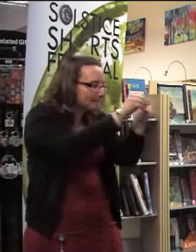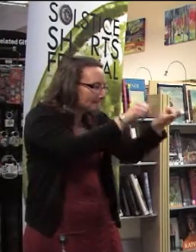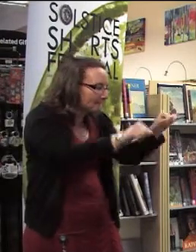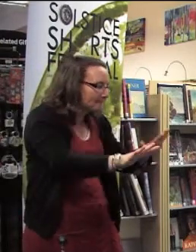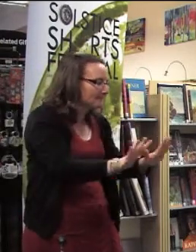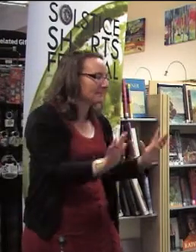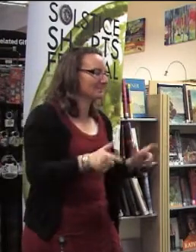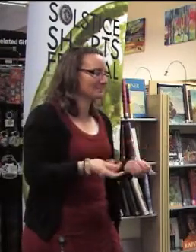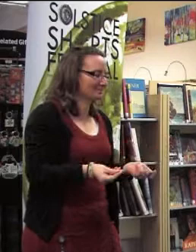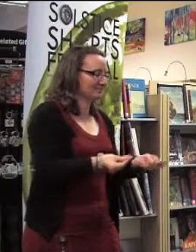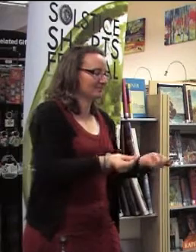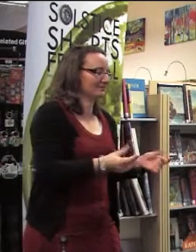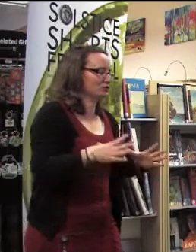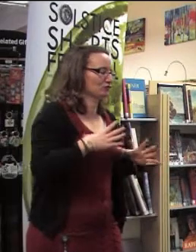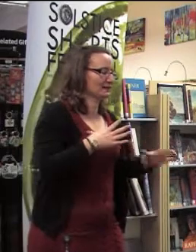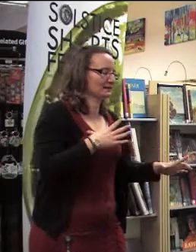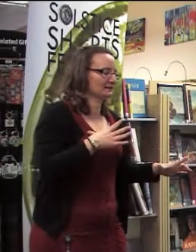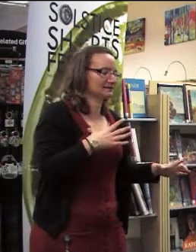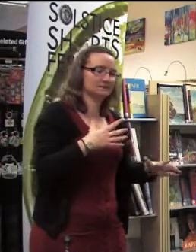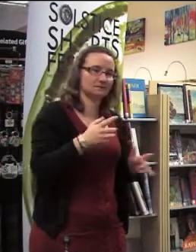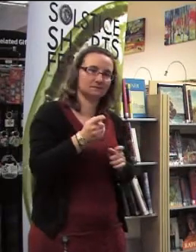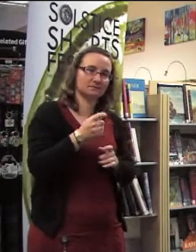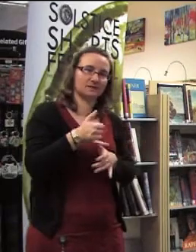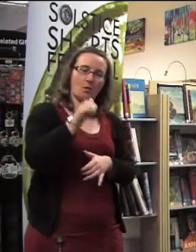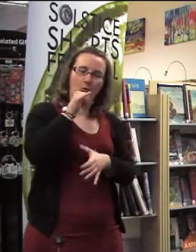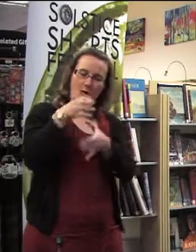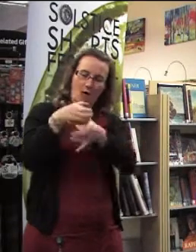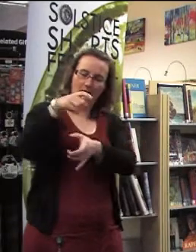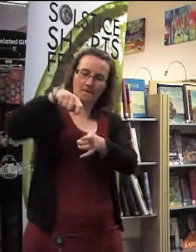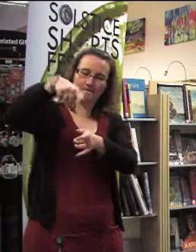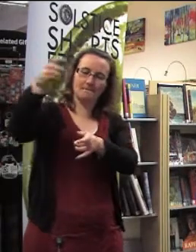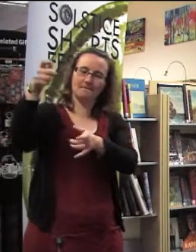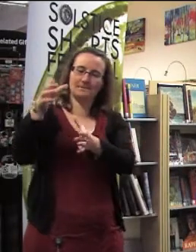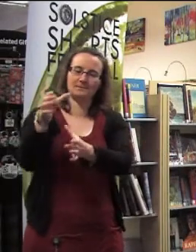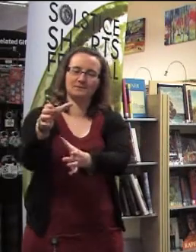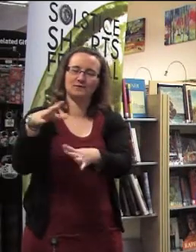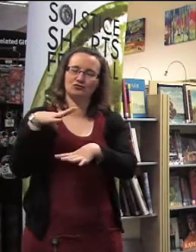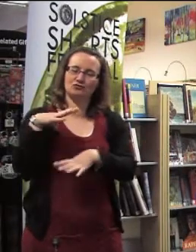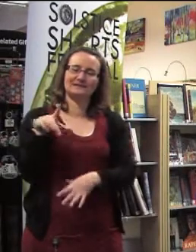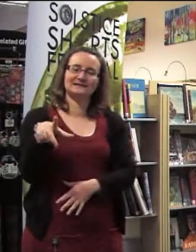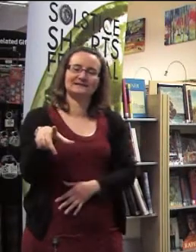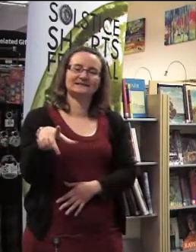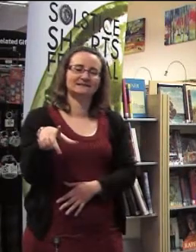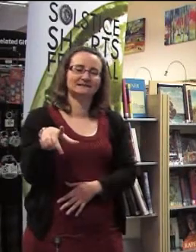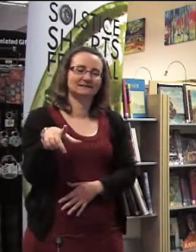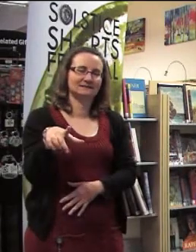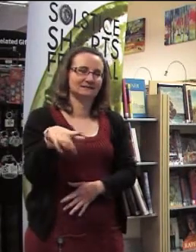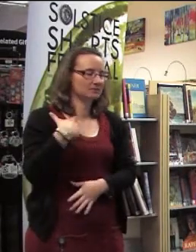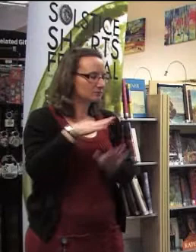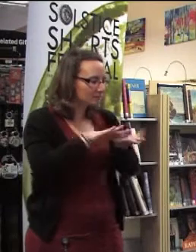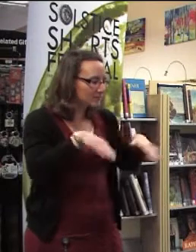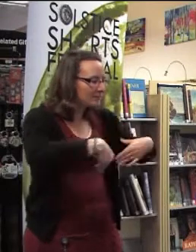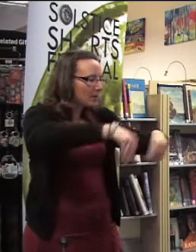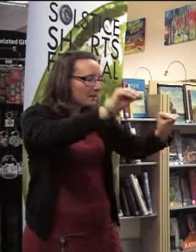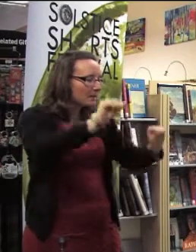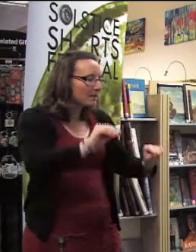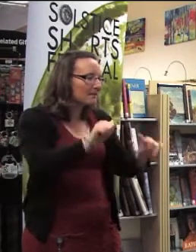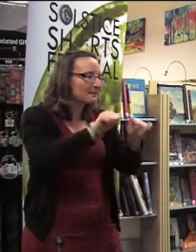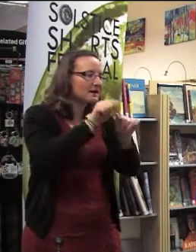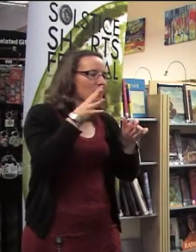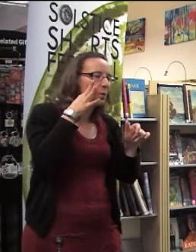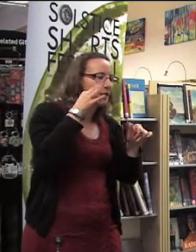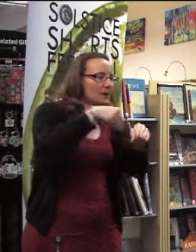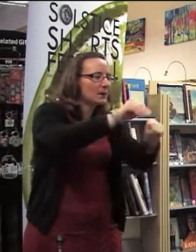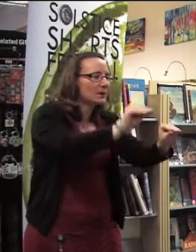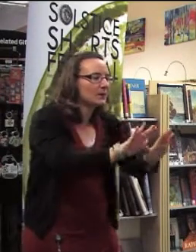The wine stands open, breathing on the dresser. The table's laid with the best white linen, and in a line along the